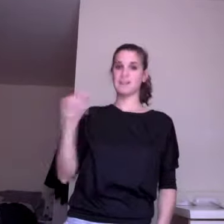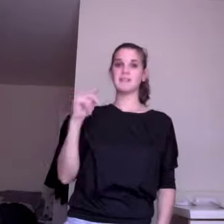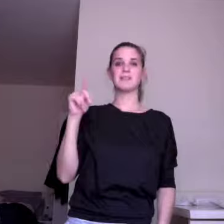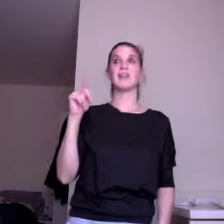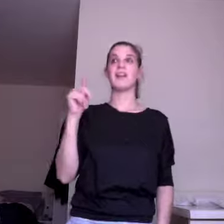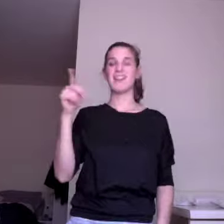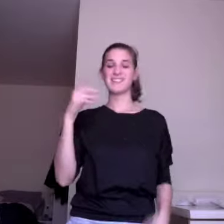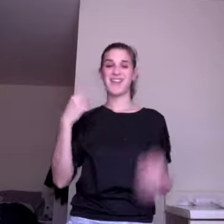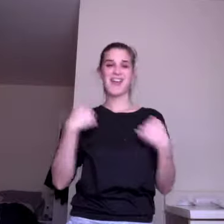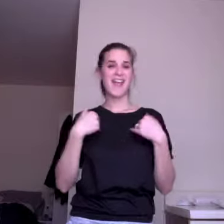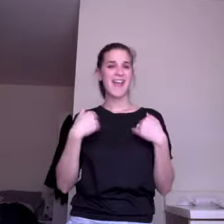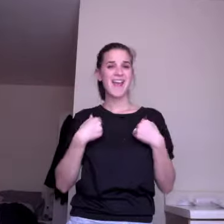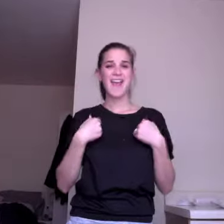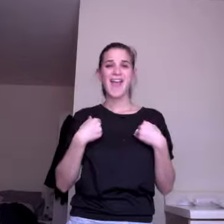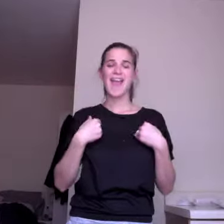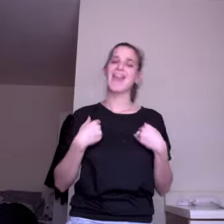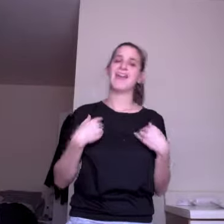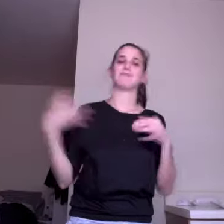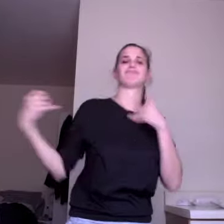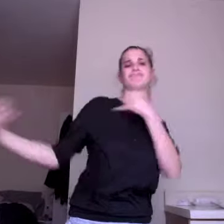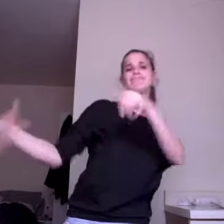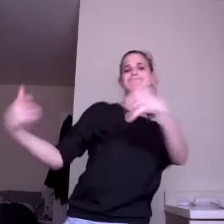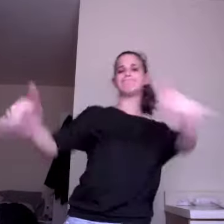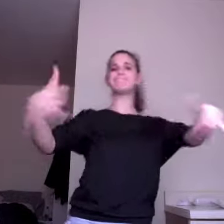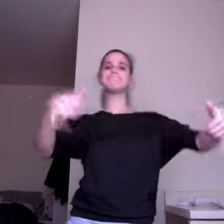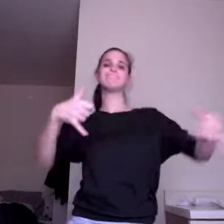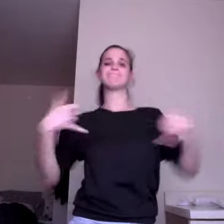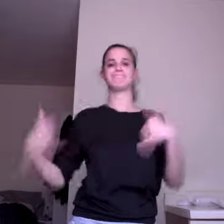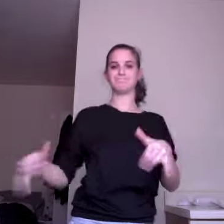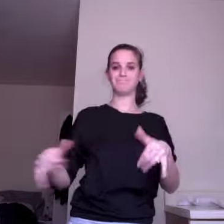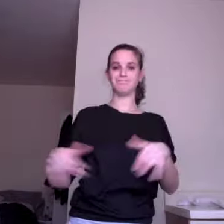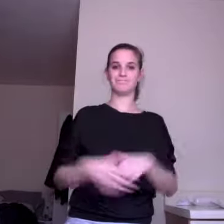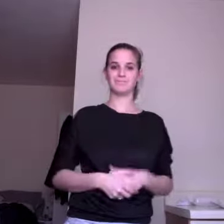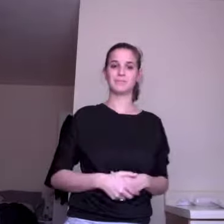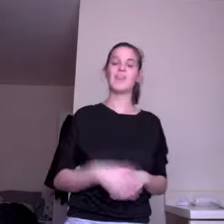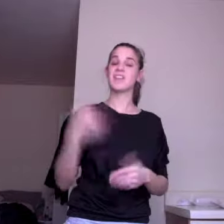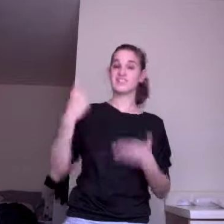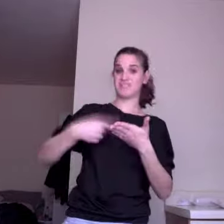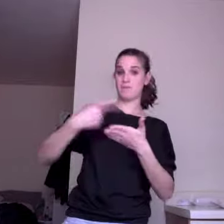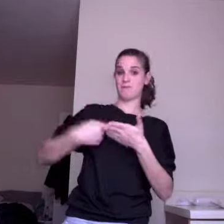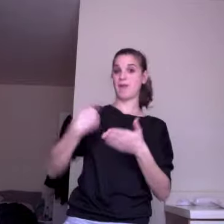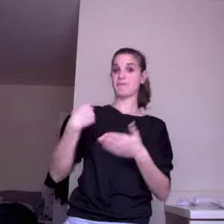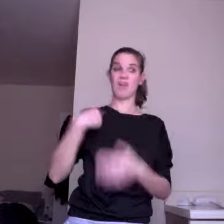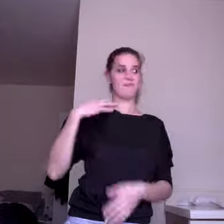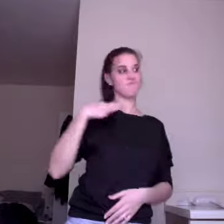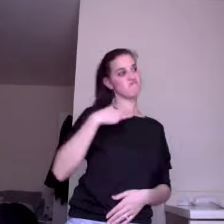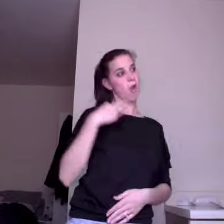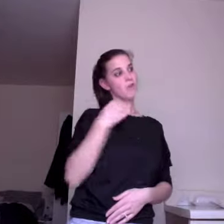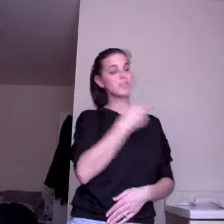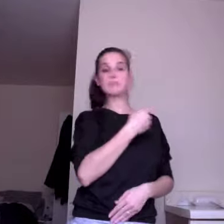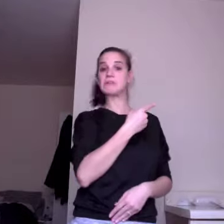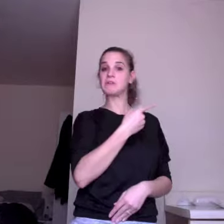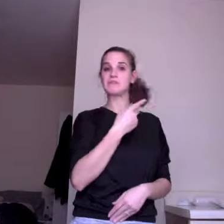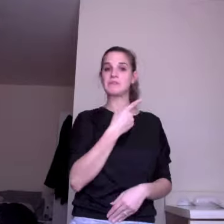pigs do roll in the mud just like I thought. Sometimes I go to Bill's farm and volunteer so I can see up close and personal where the meat I eat comes